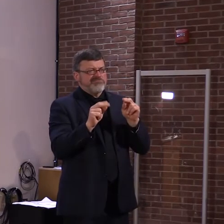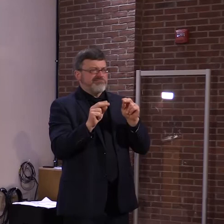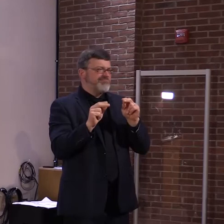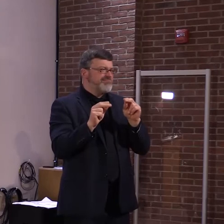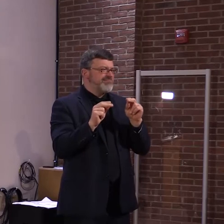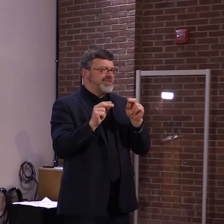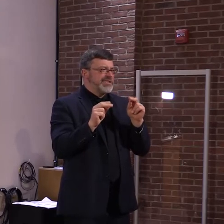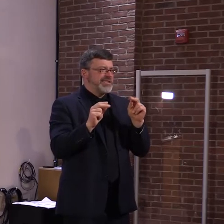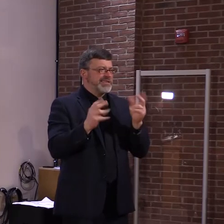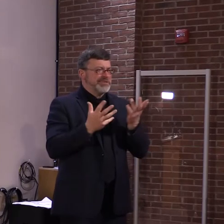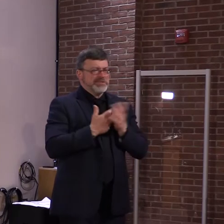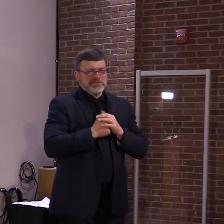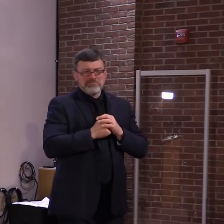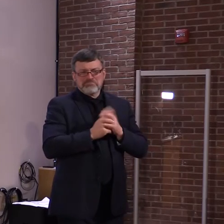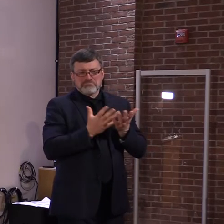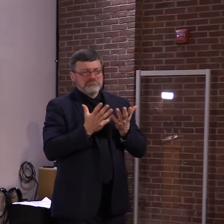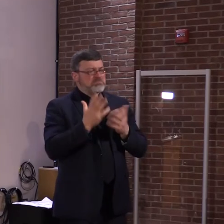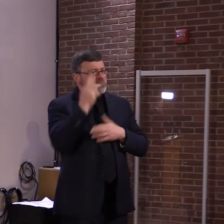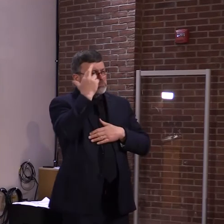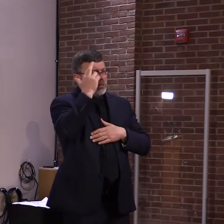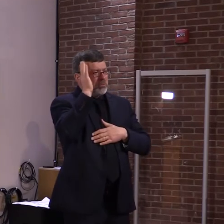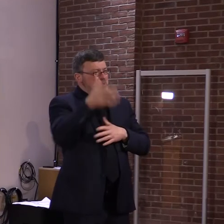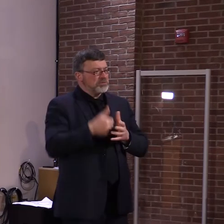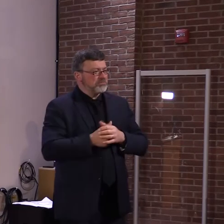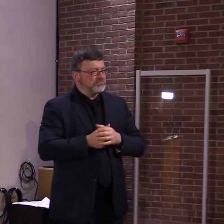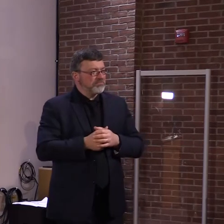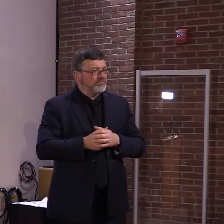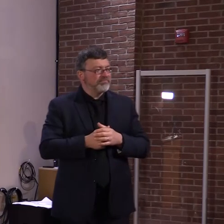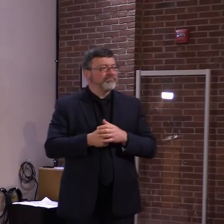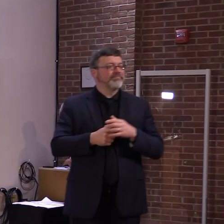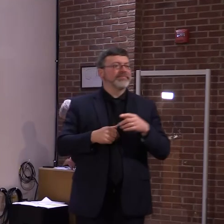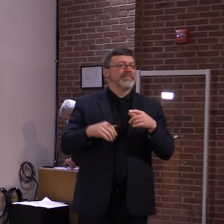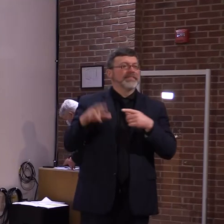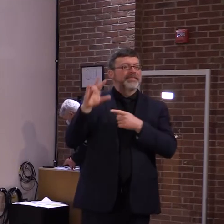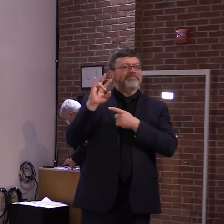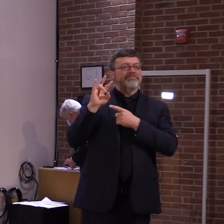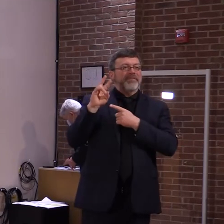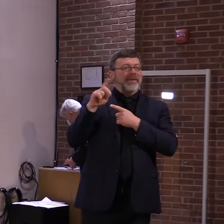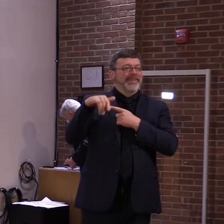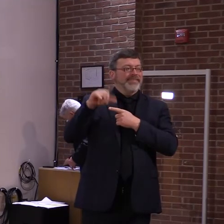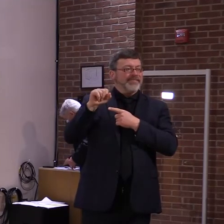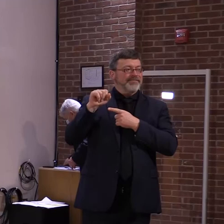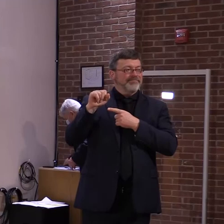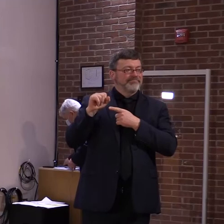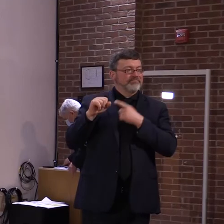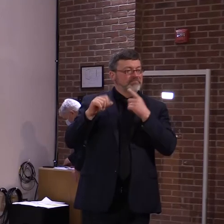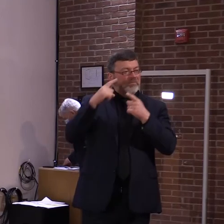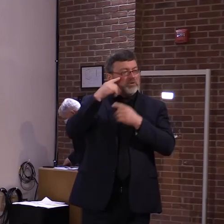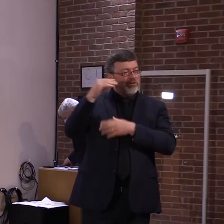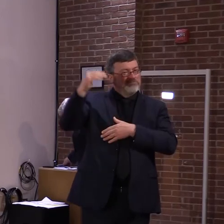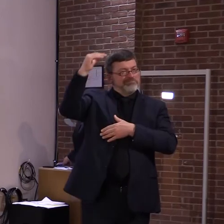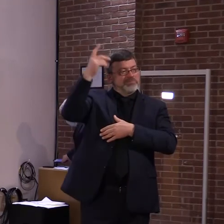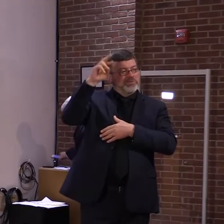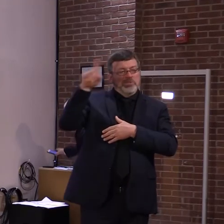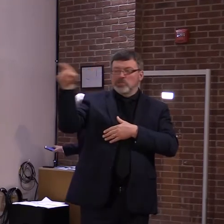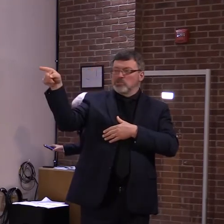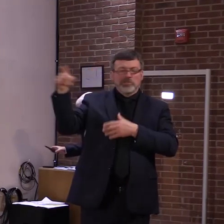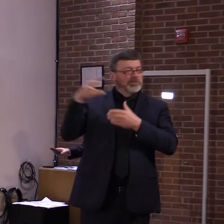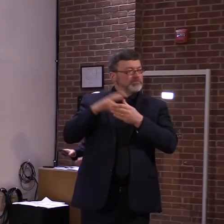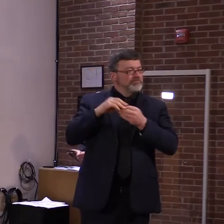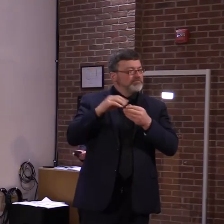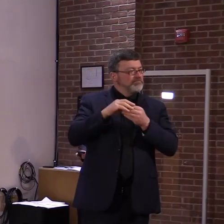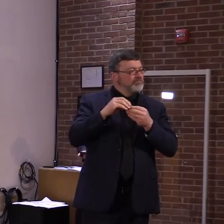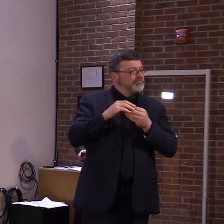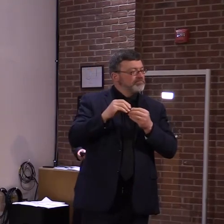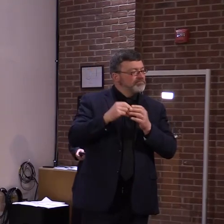Hi, yeah, I have a question for both Dr. Levine and Secretary French. I'm hoping that they can both weigh in. I'm curious about their thoughts on the